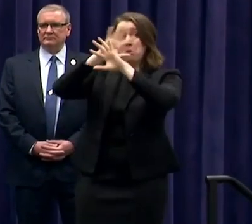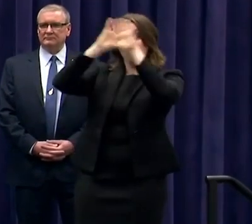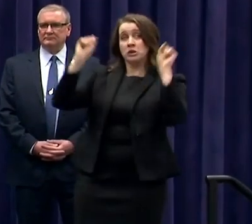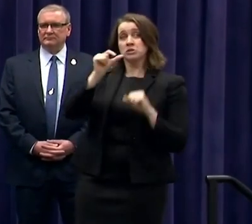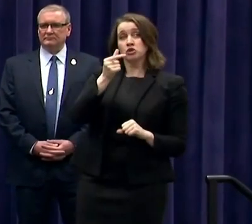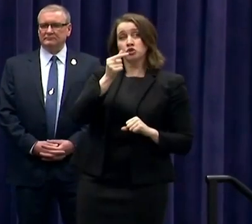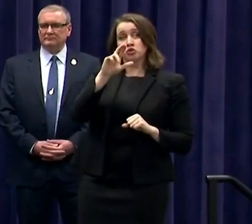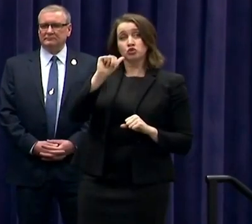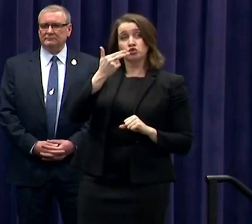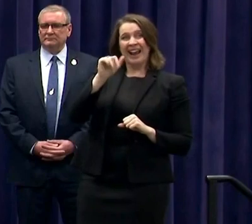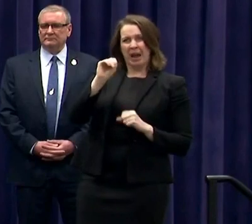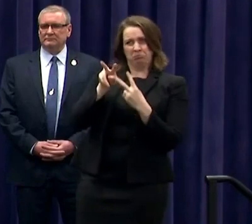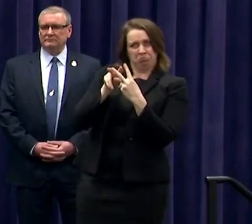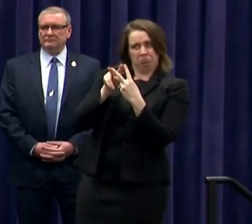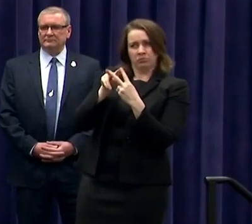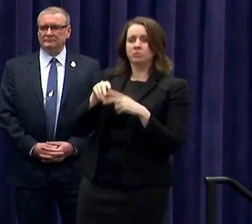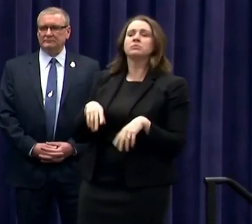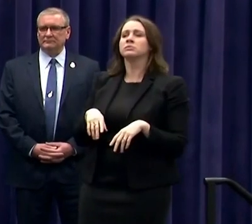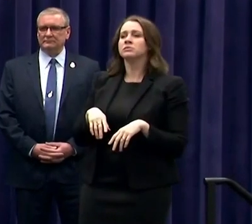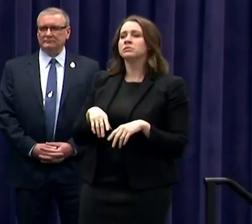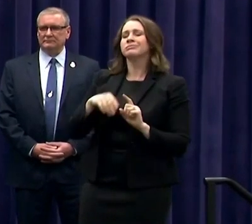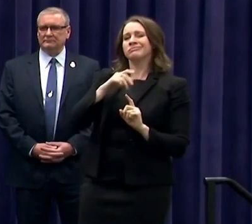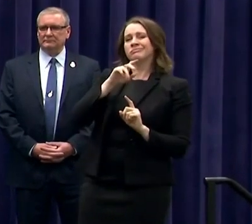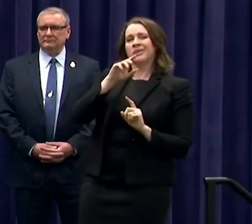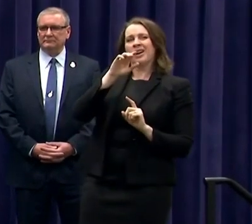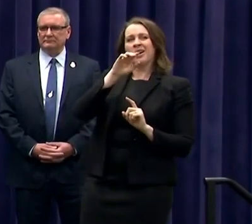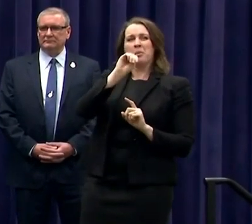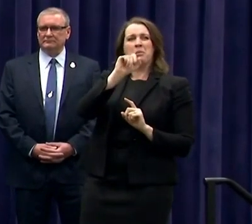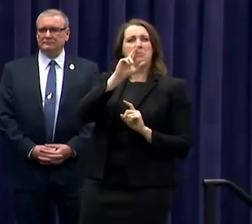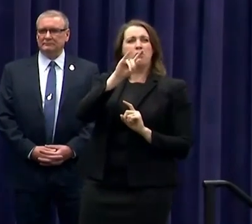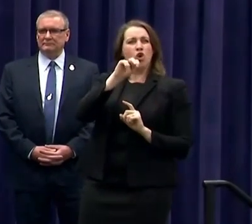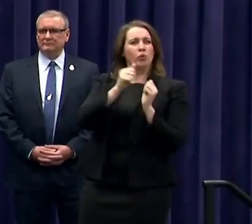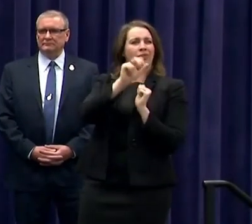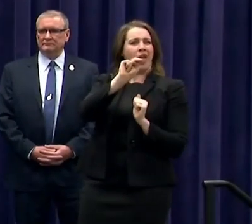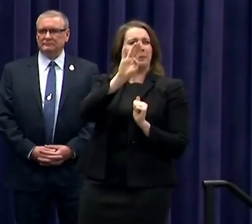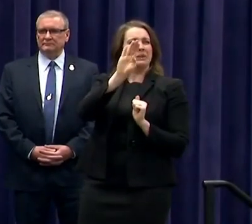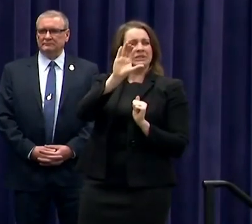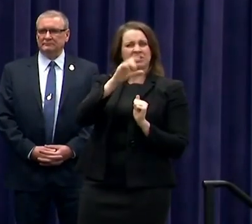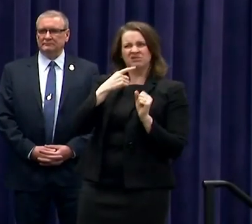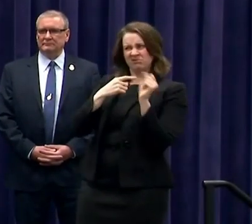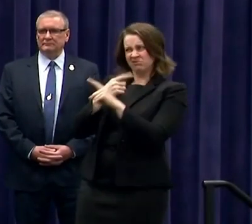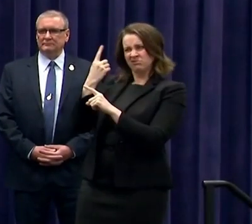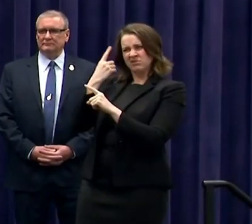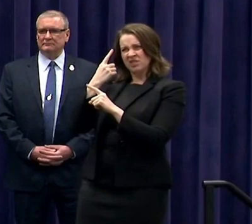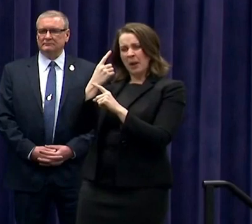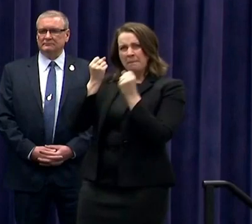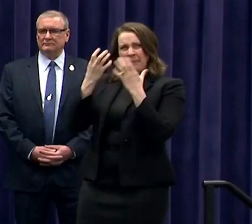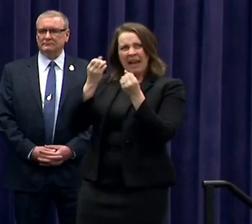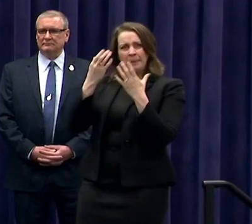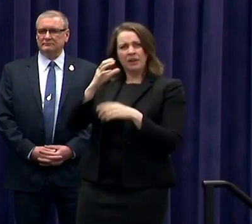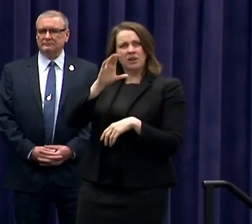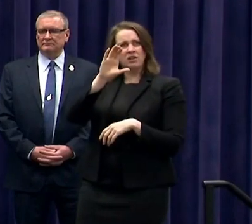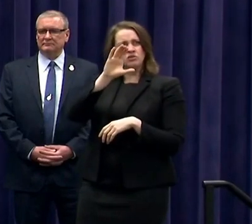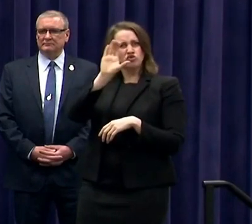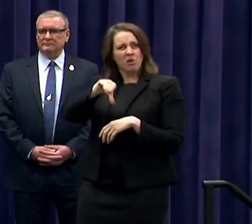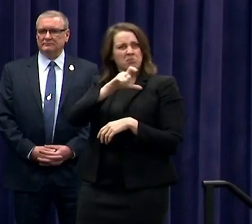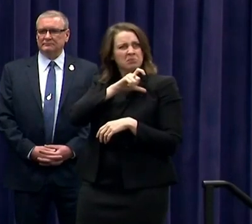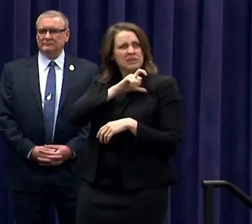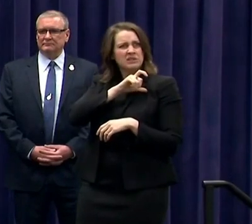Graham, Kai Martin with NBC would like your thoughts about hundreds of sick calls from CPD officers, some